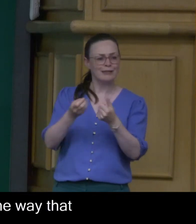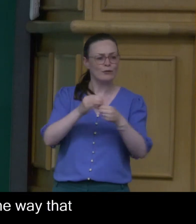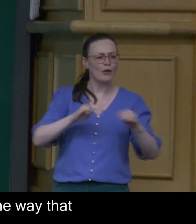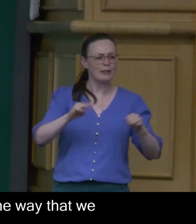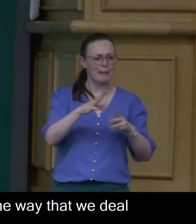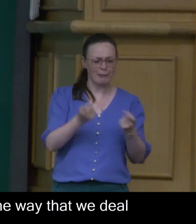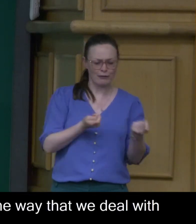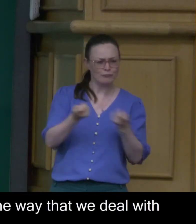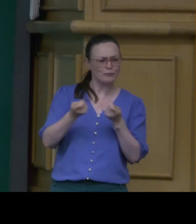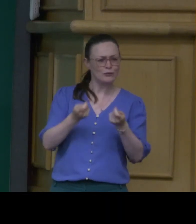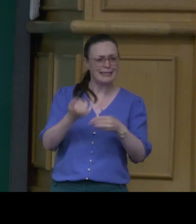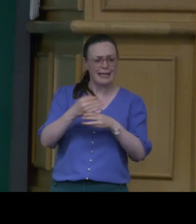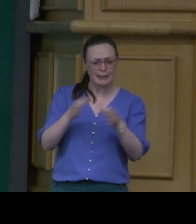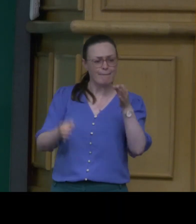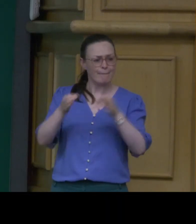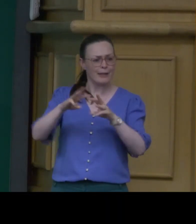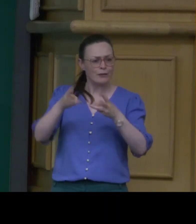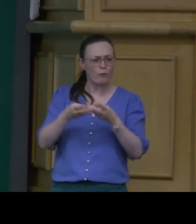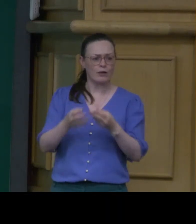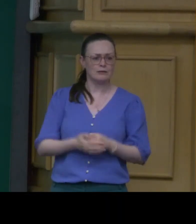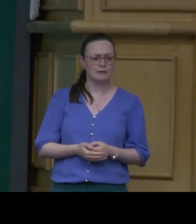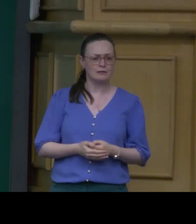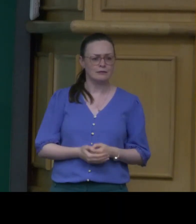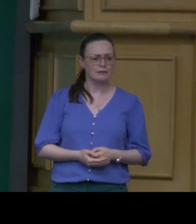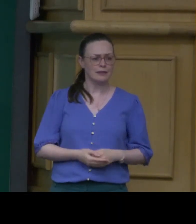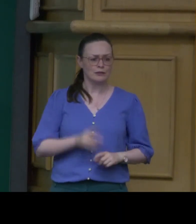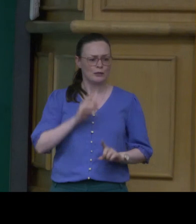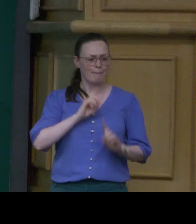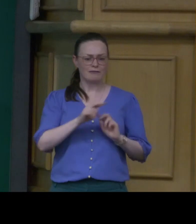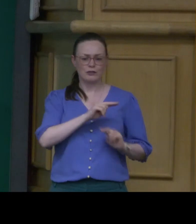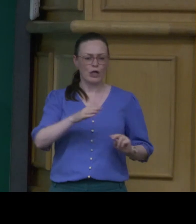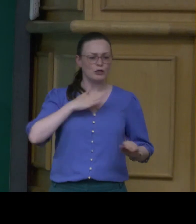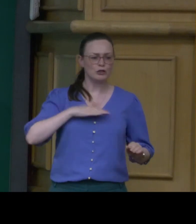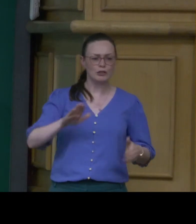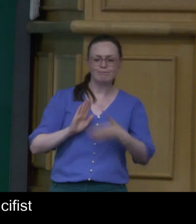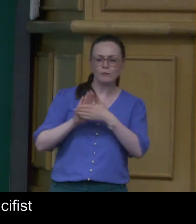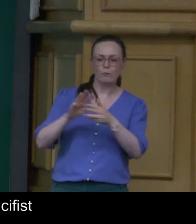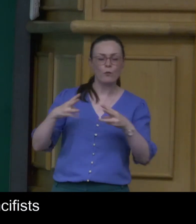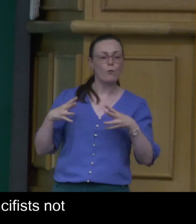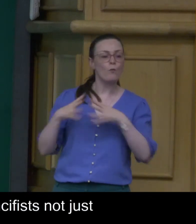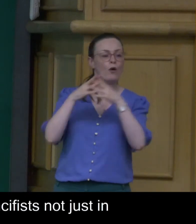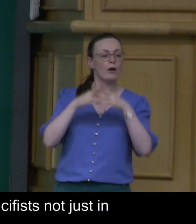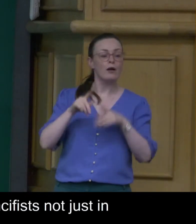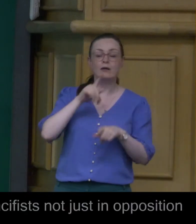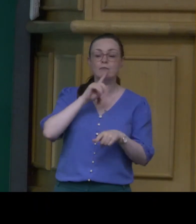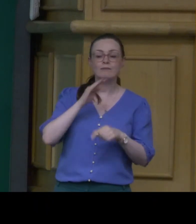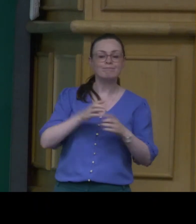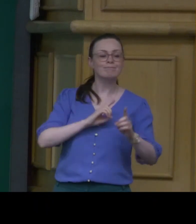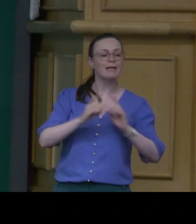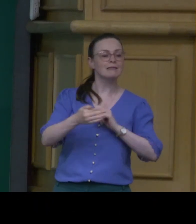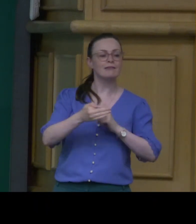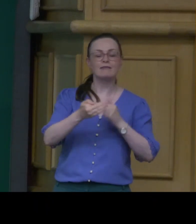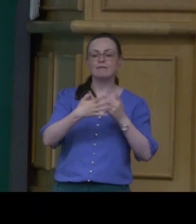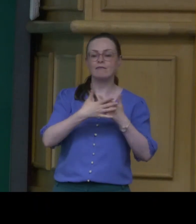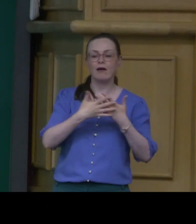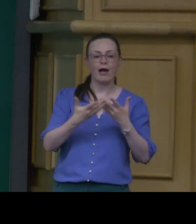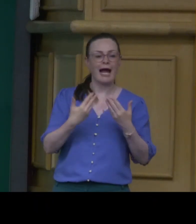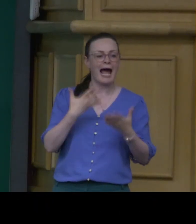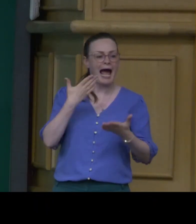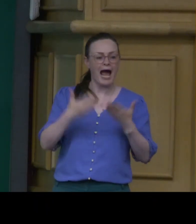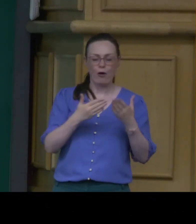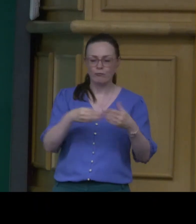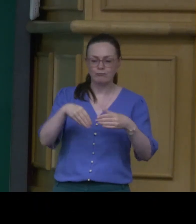treat each other in politics. Pacifists not just in opposition to war, but also pacifist in terms of how you go